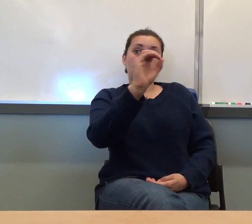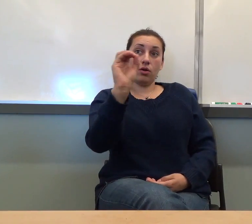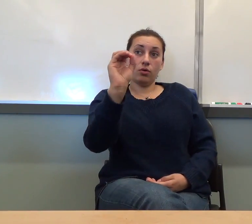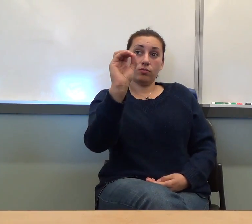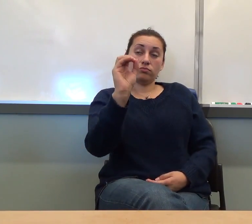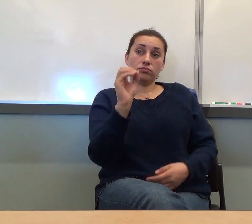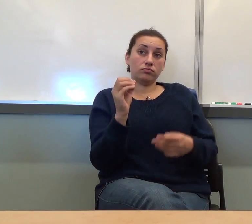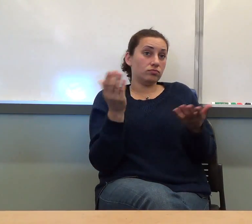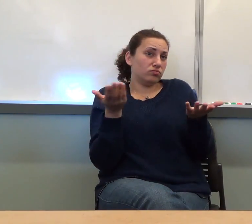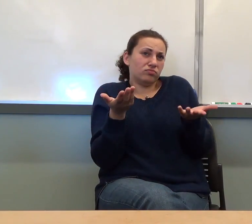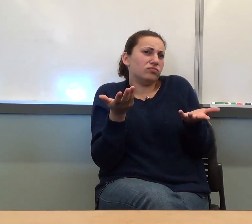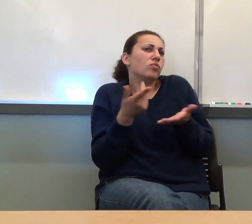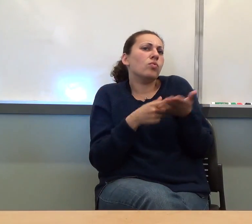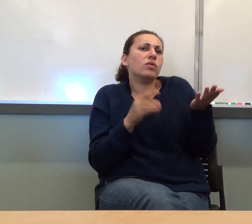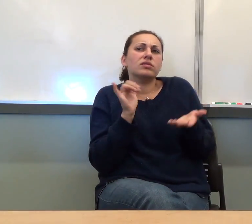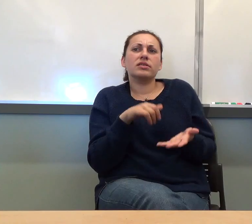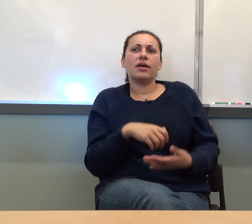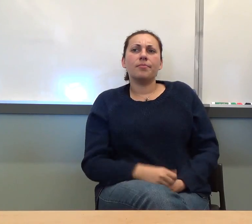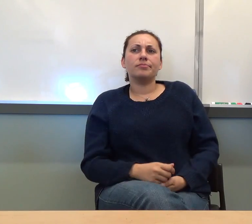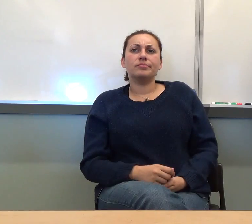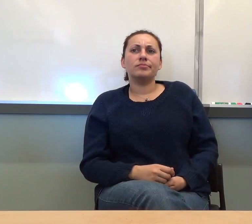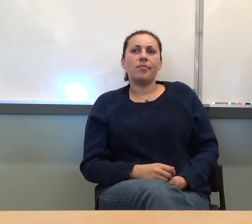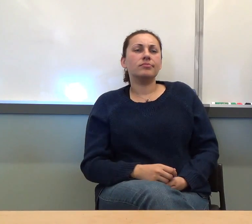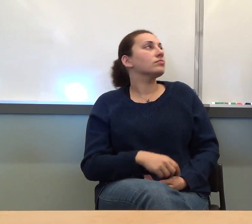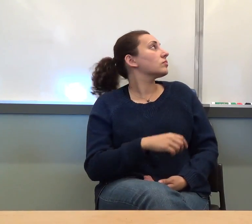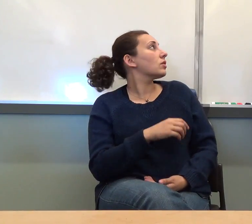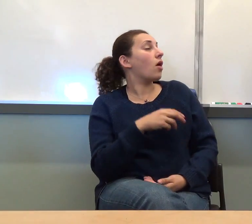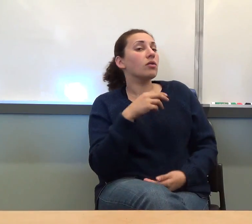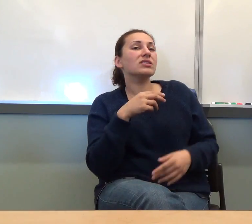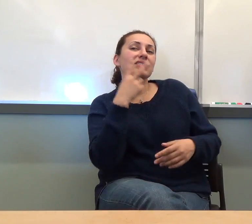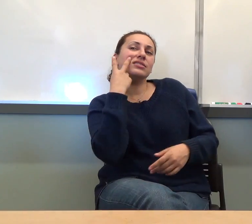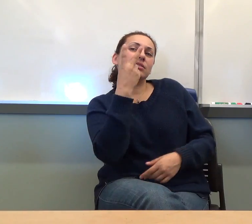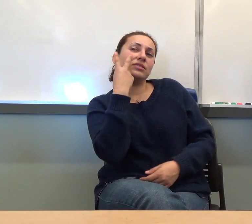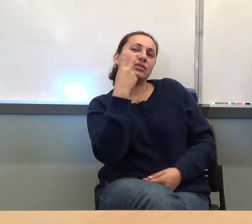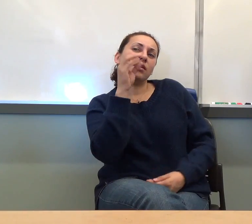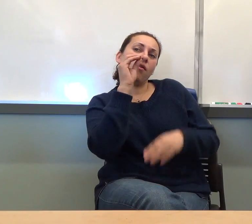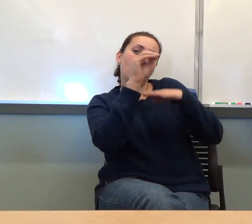we define ratio, let's look at the idea of fraction yet again.